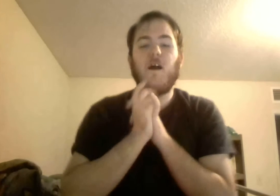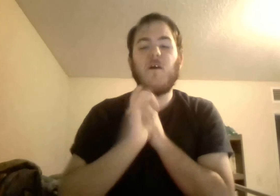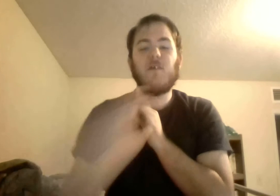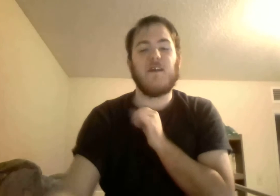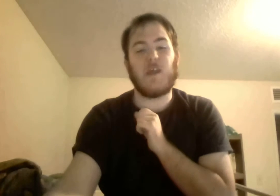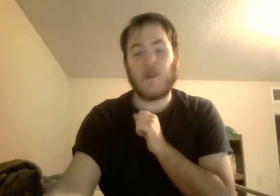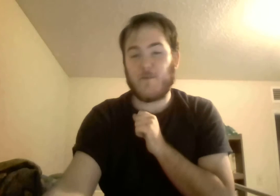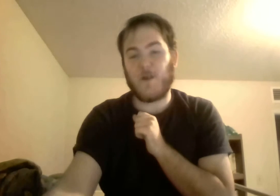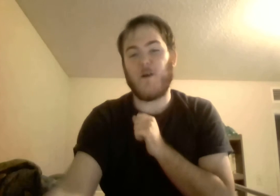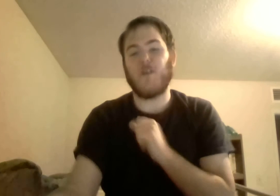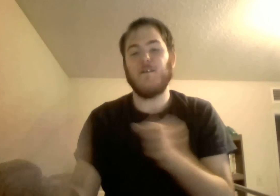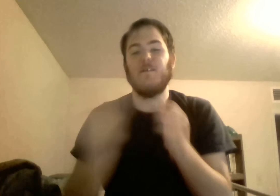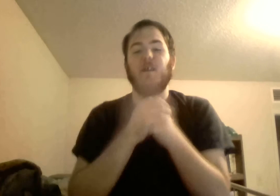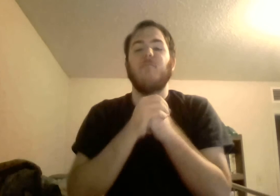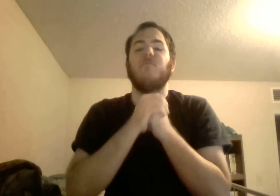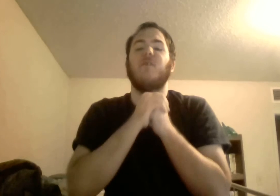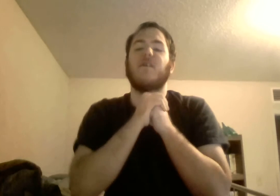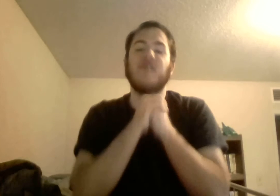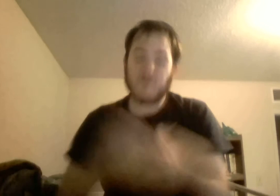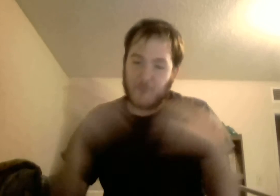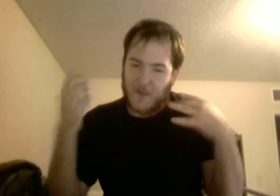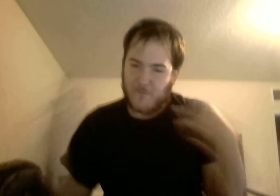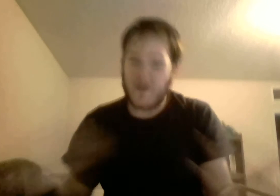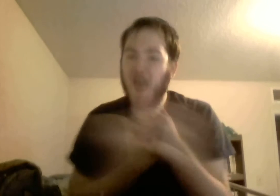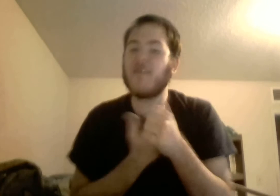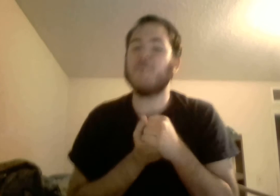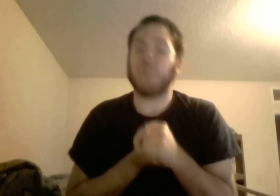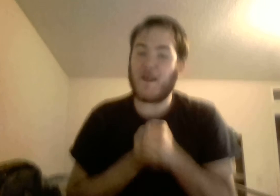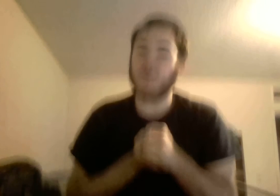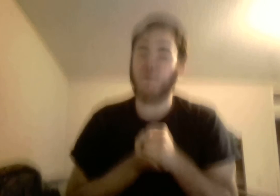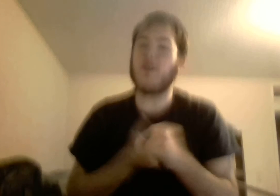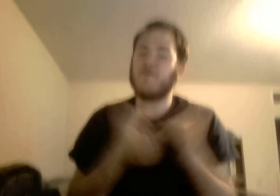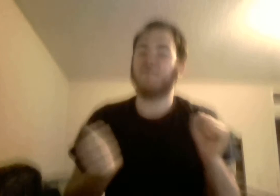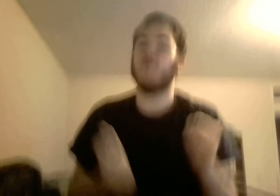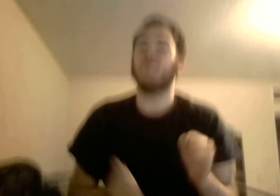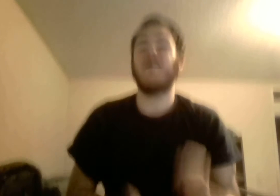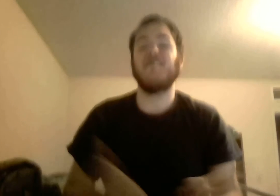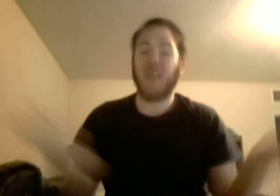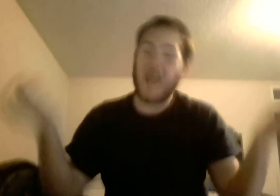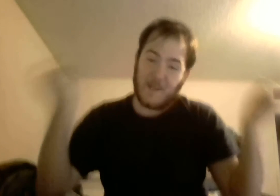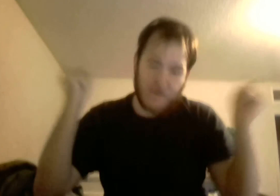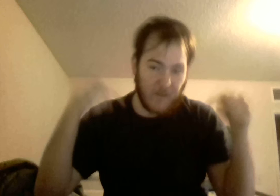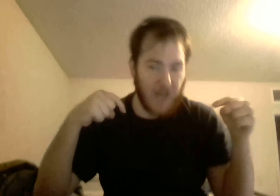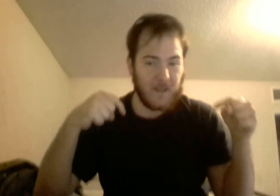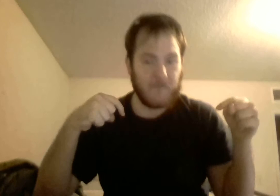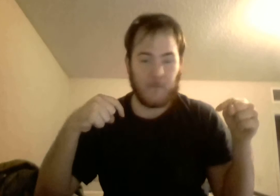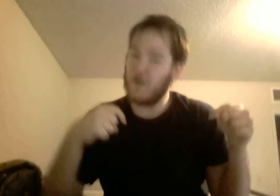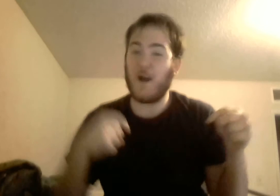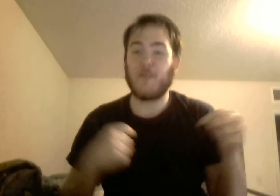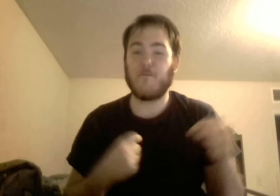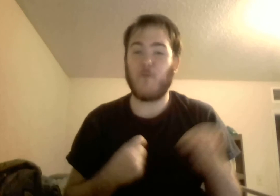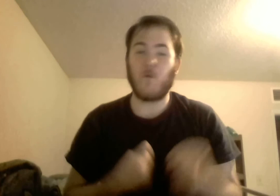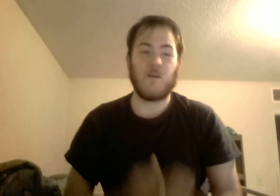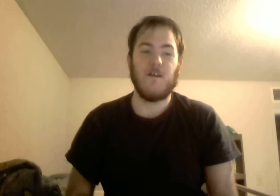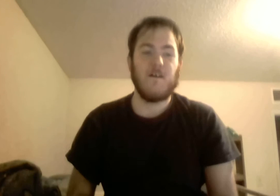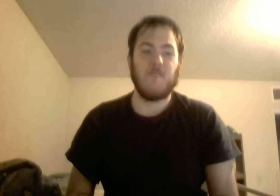Well, here we are. The Season 5 finale of My Little Pony Adventure of Magic and the finale of PV Log for